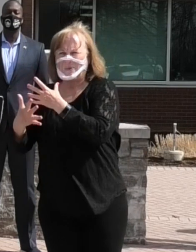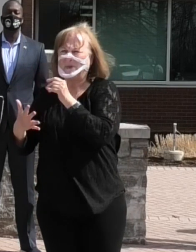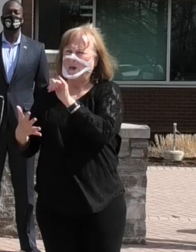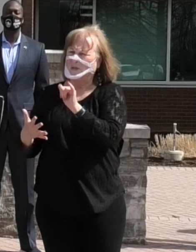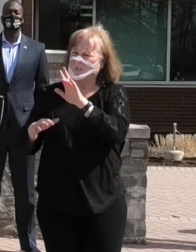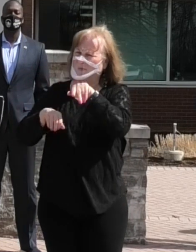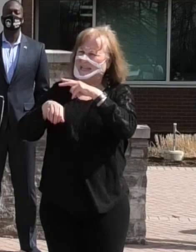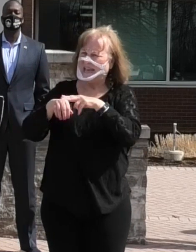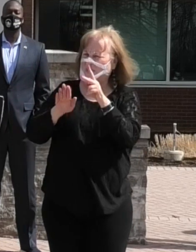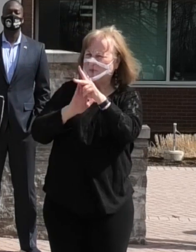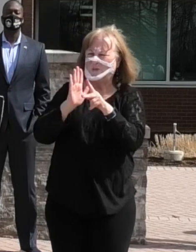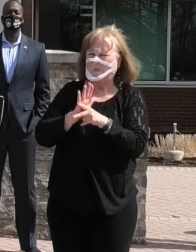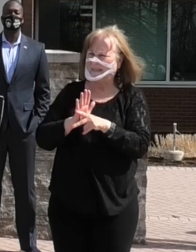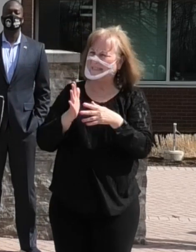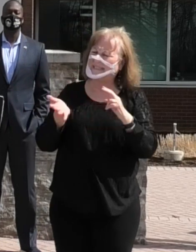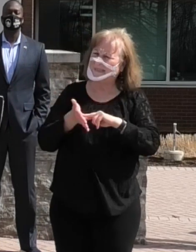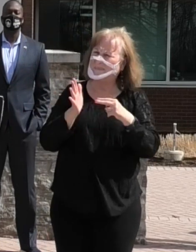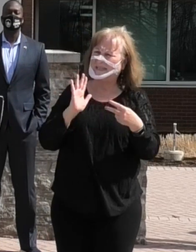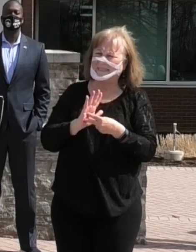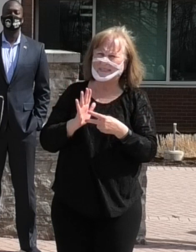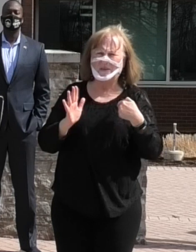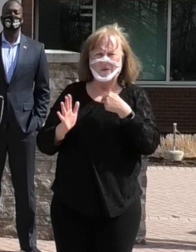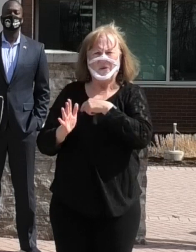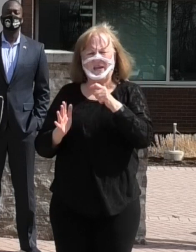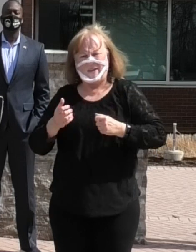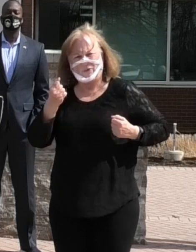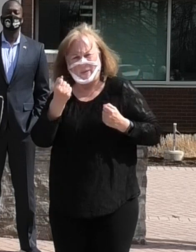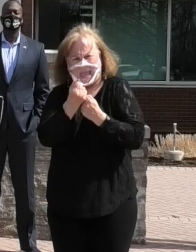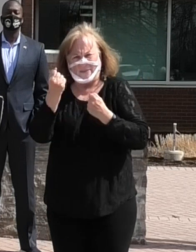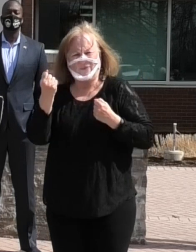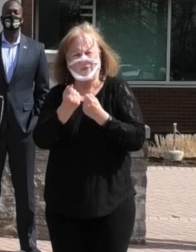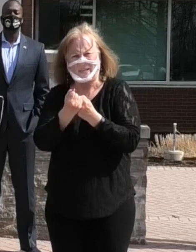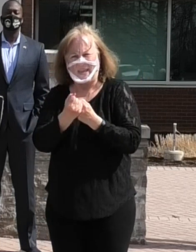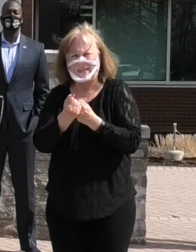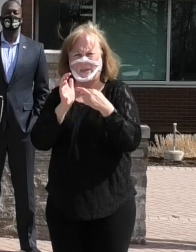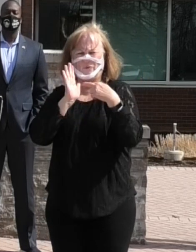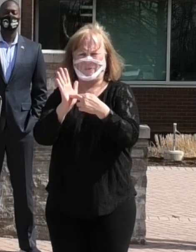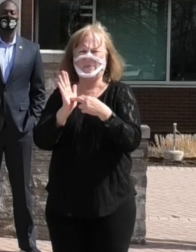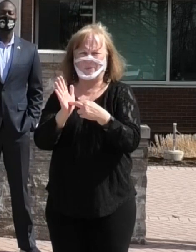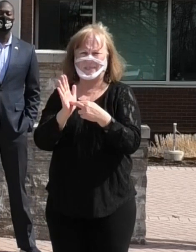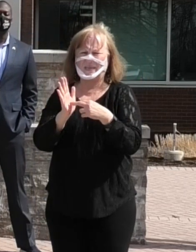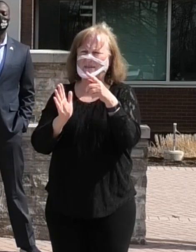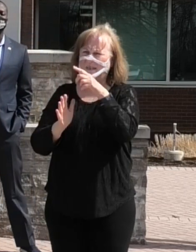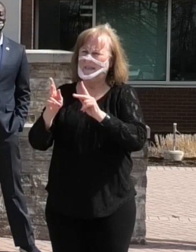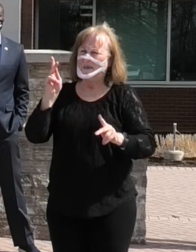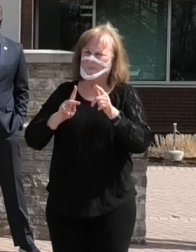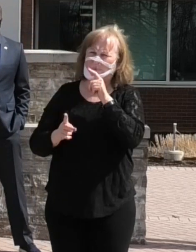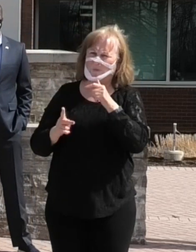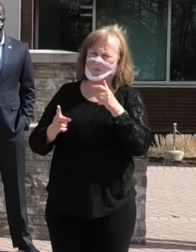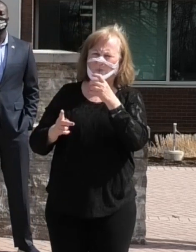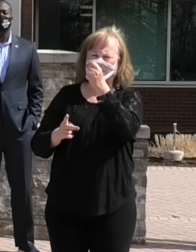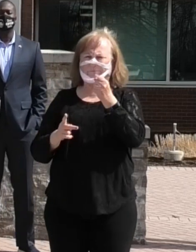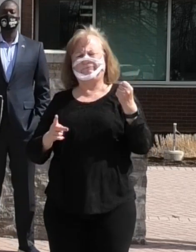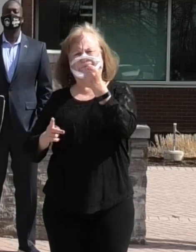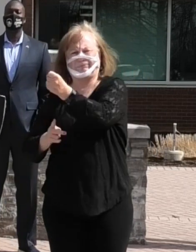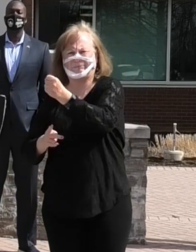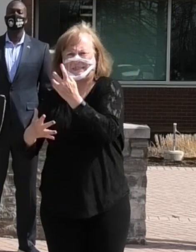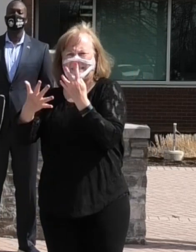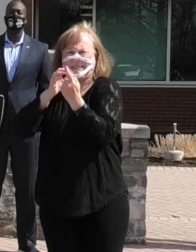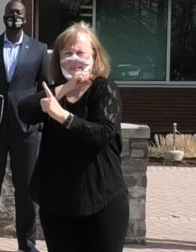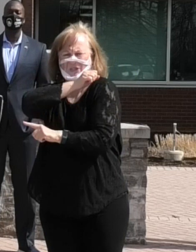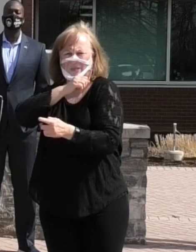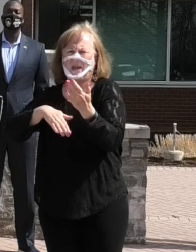national policy has also meant at times we have to advocate and represent those who are held in detention under a